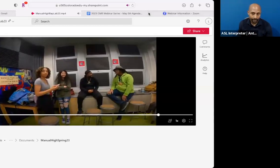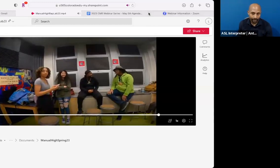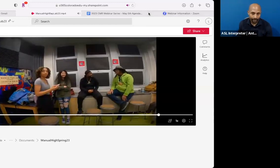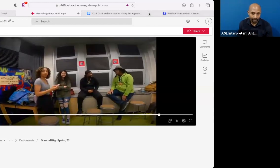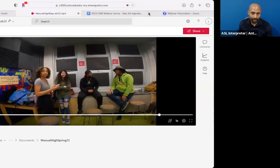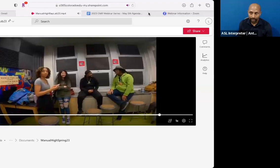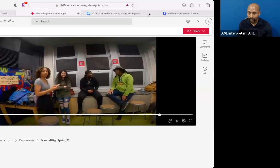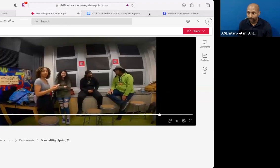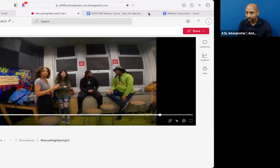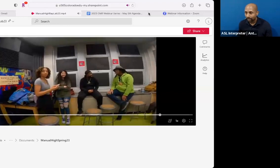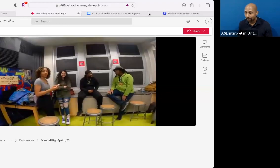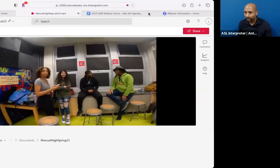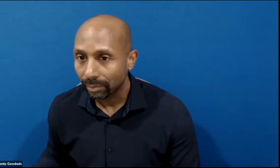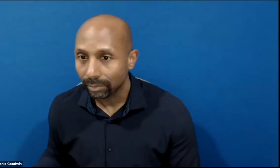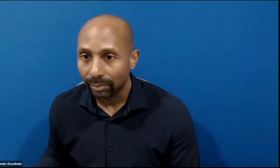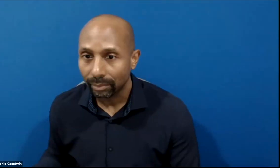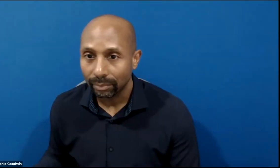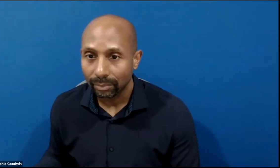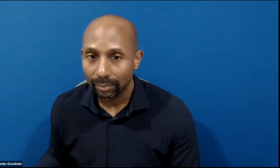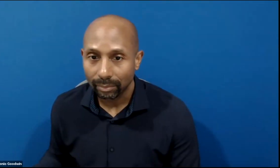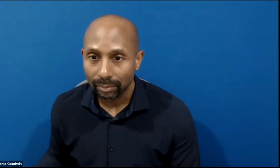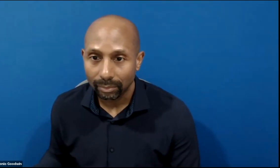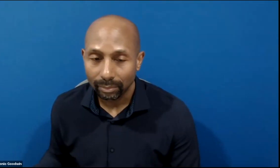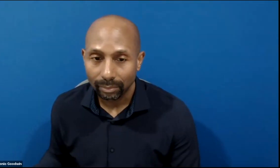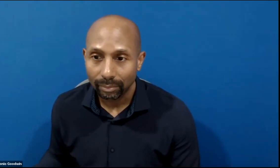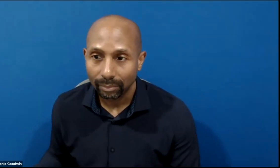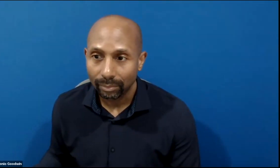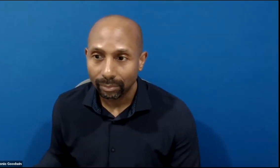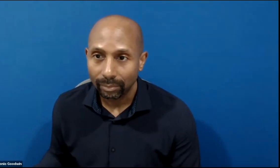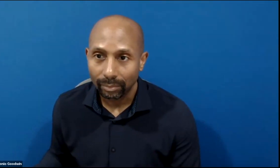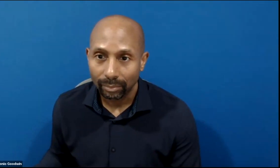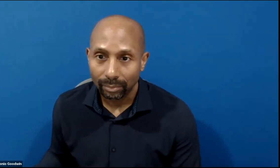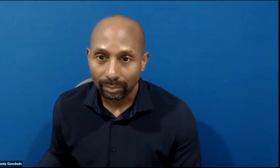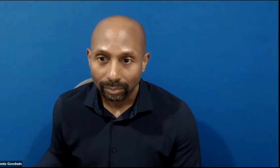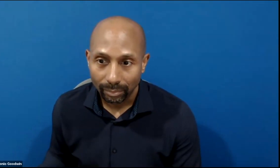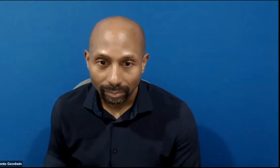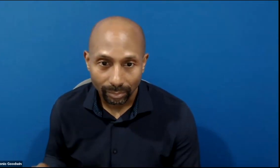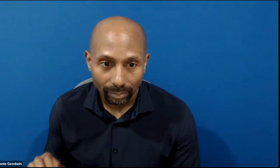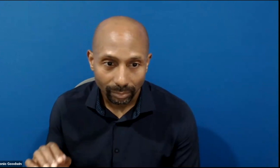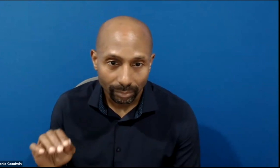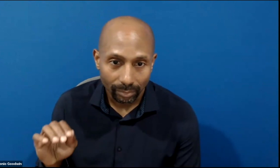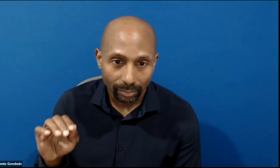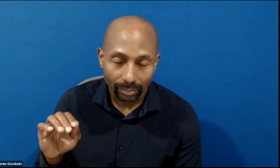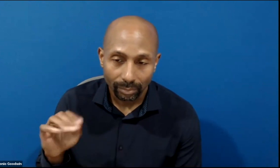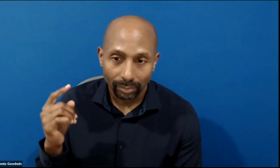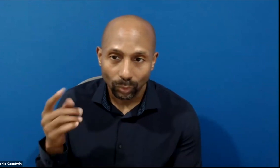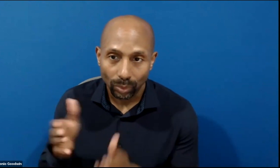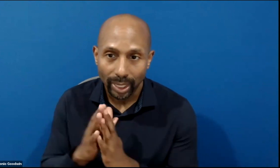All right. Lonnie, is it done? Like, don't be afraid to like step out your comfort zone. I start with what I want to